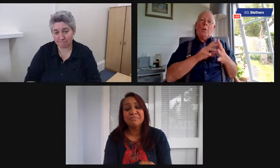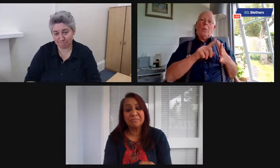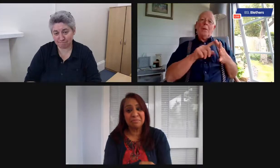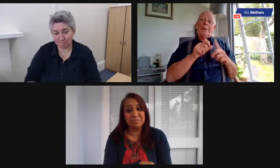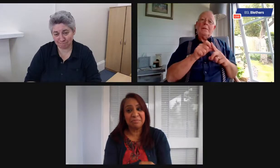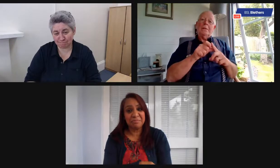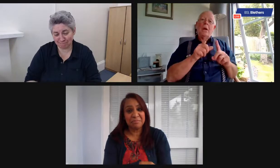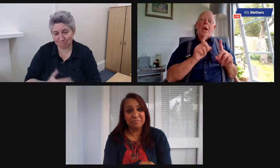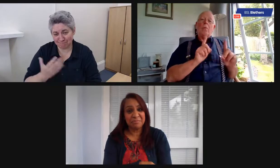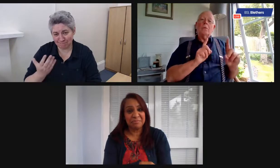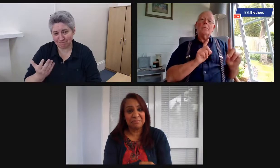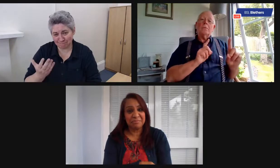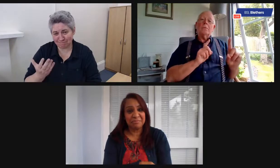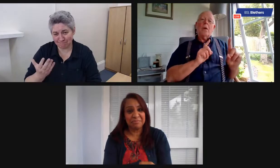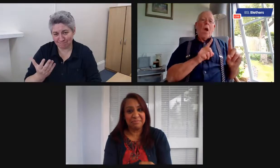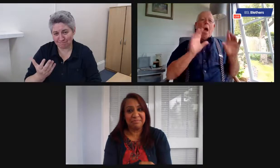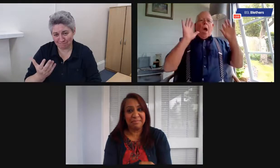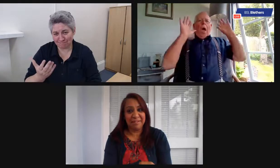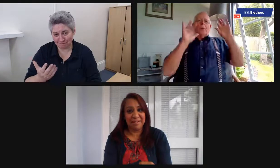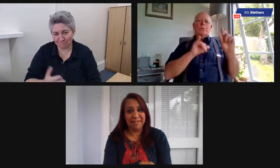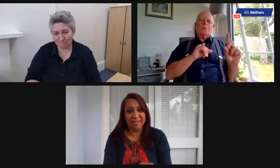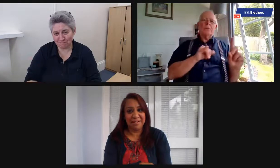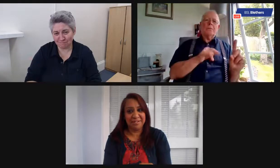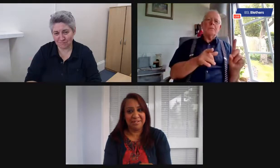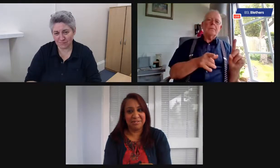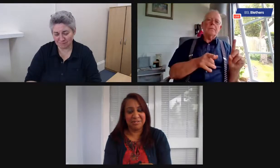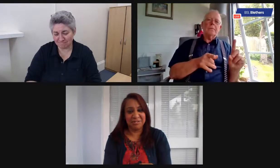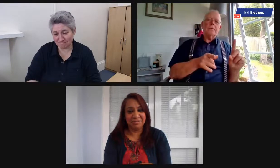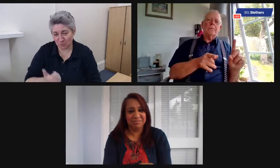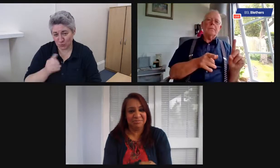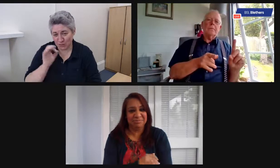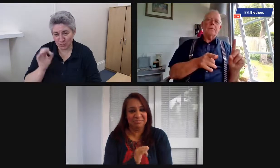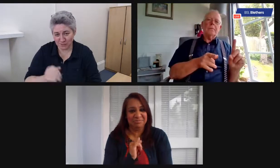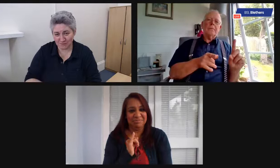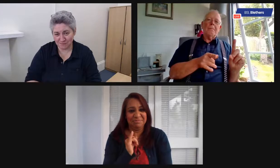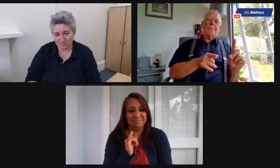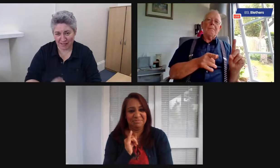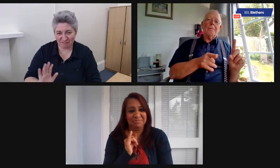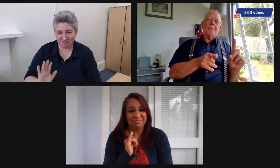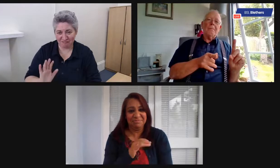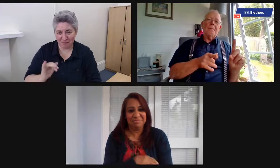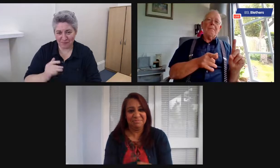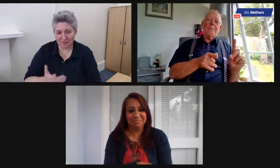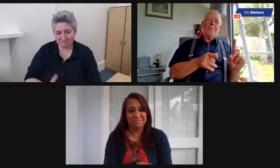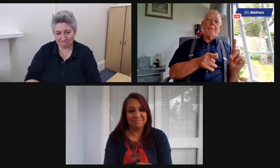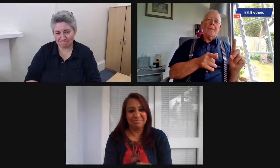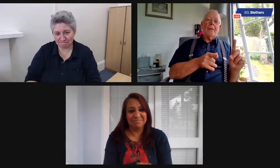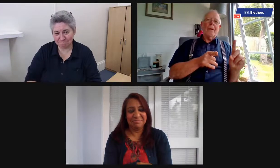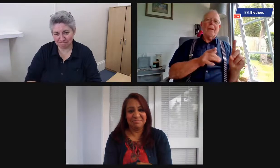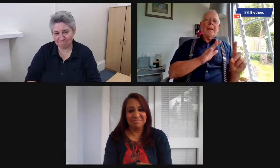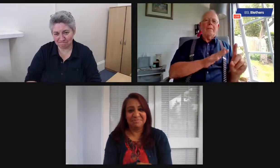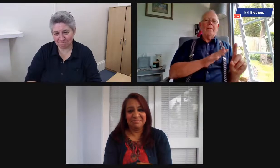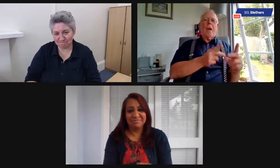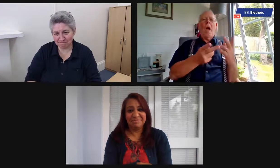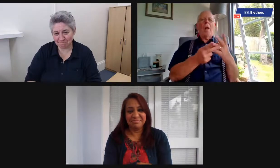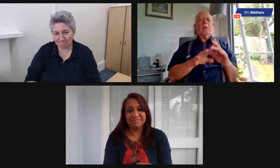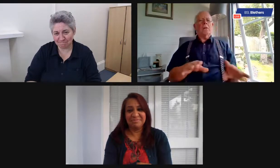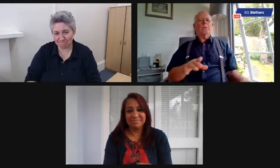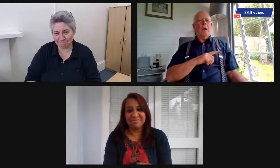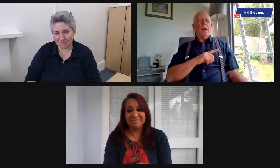English bluebell. Is that a weed or is it not a weed? Is it something you would want to pull out, Good question. or would you